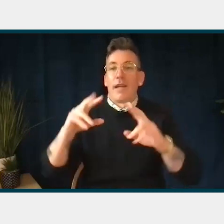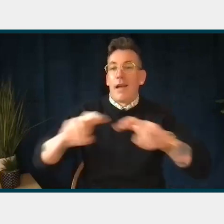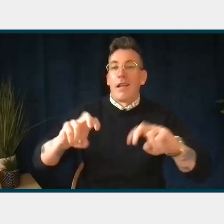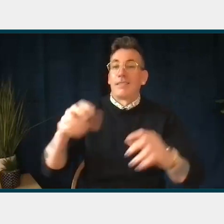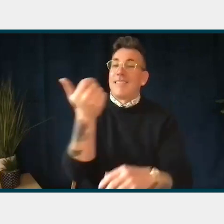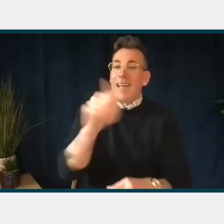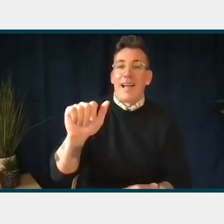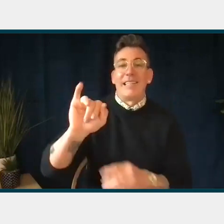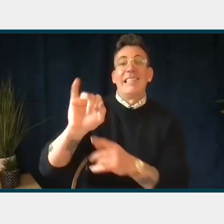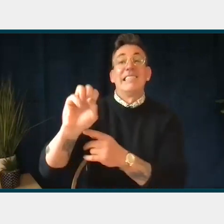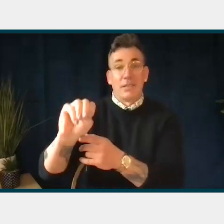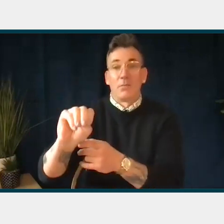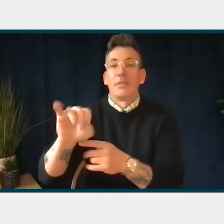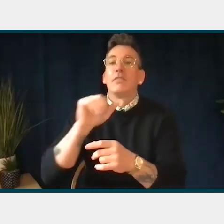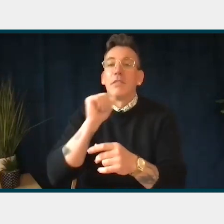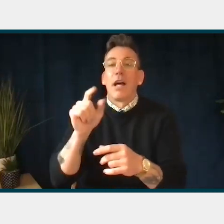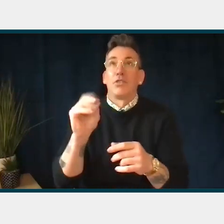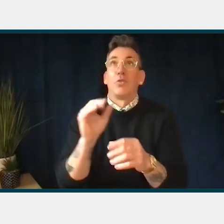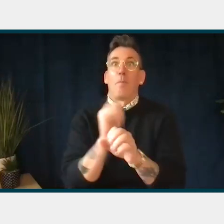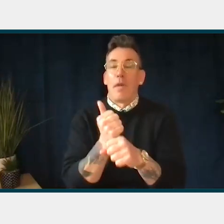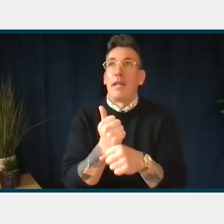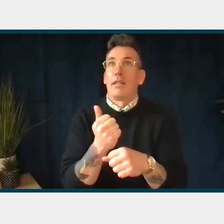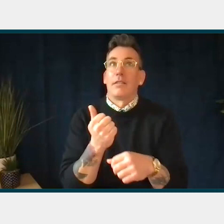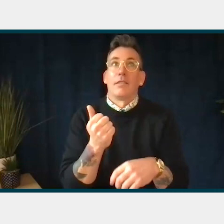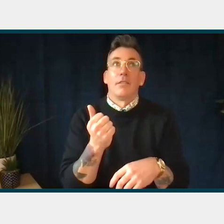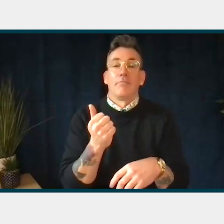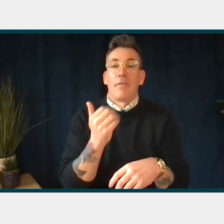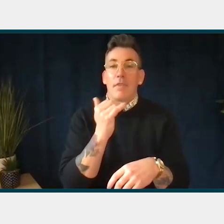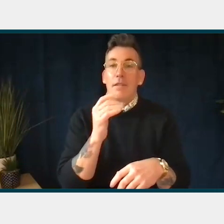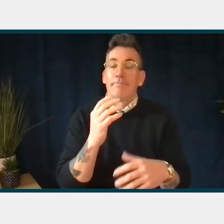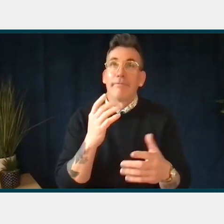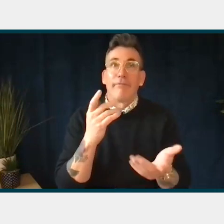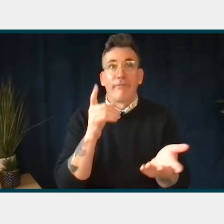And that's an important part of the analysis of any ism,